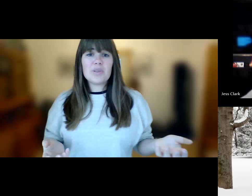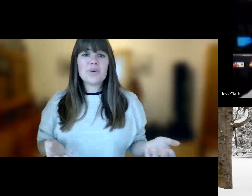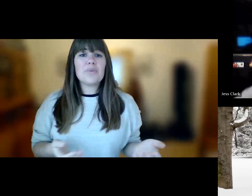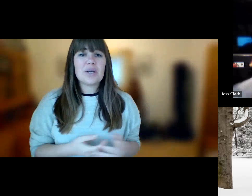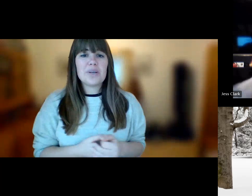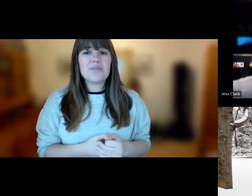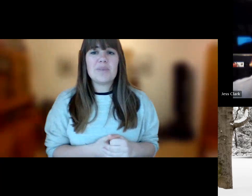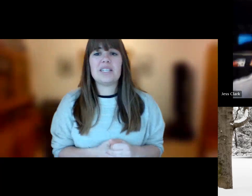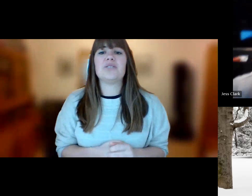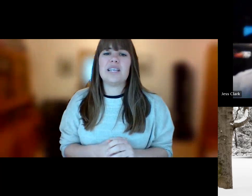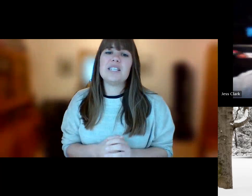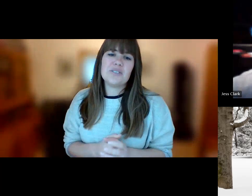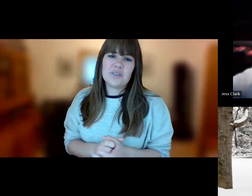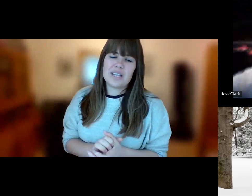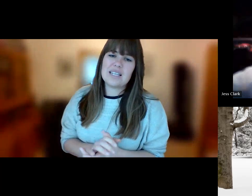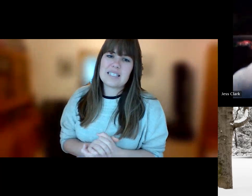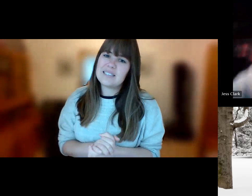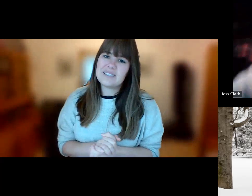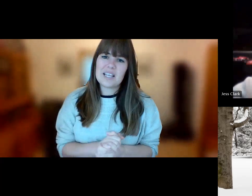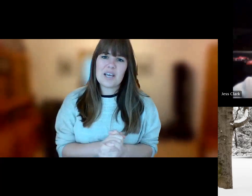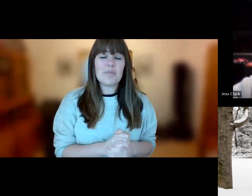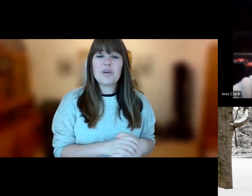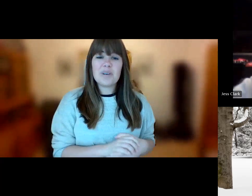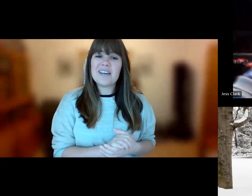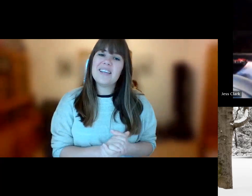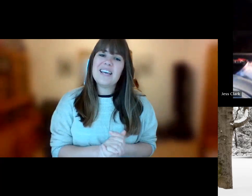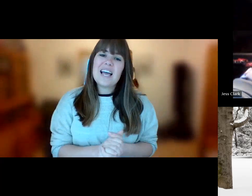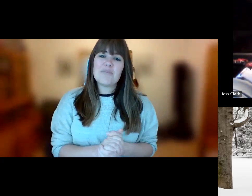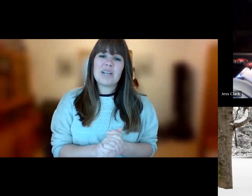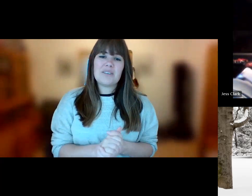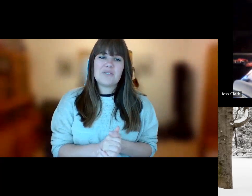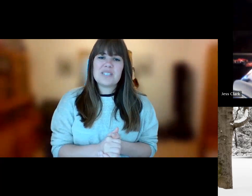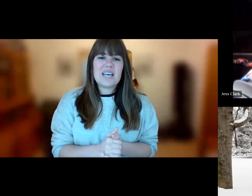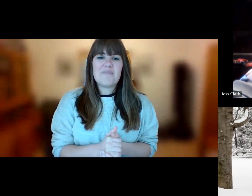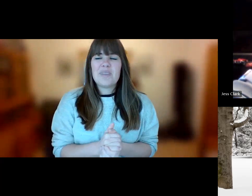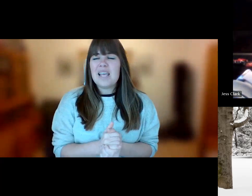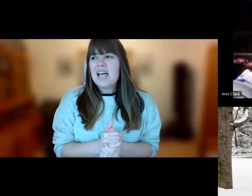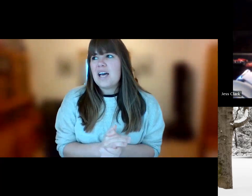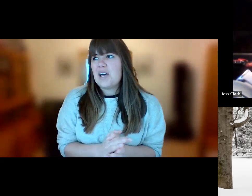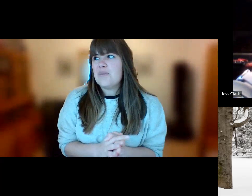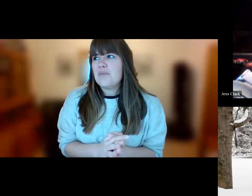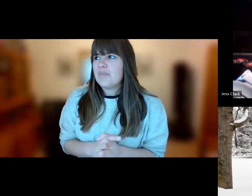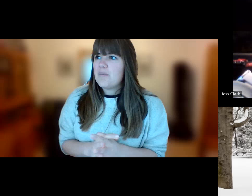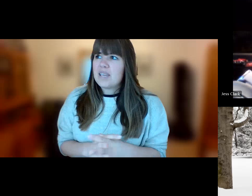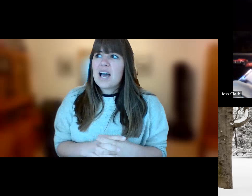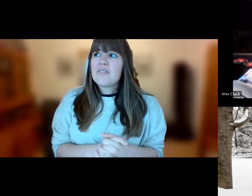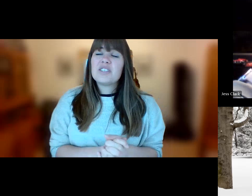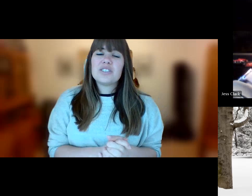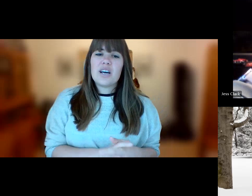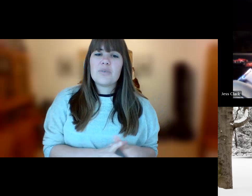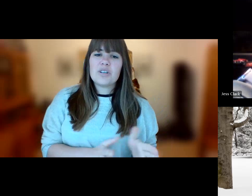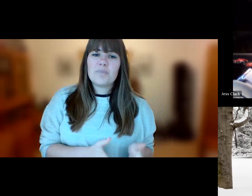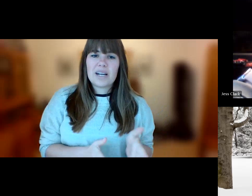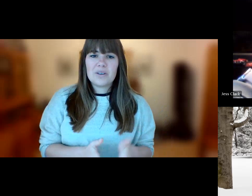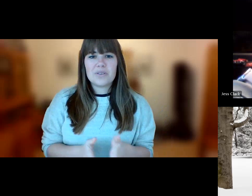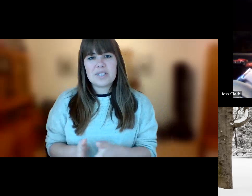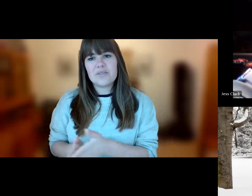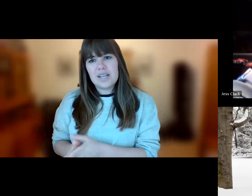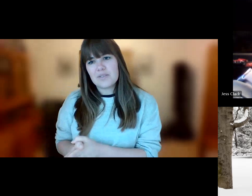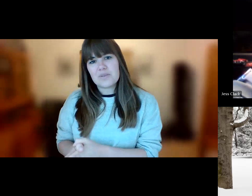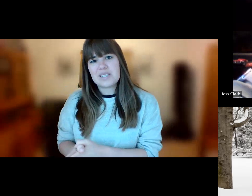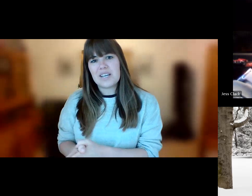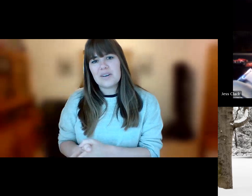the people that we work with, to make sure that they do feel that is appropriate and meaningful to them. But yeah, I think just I would look